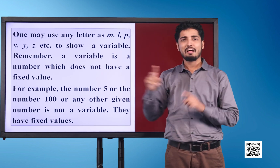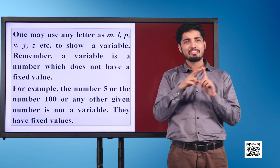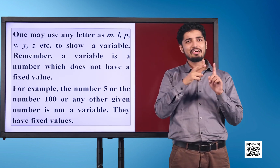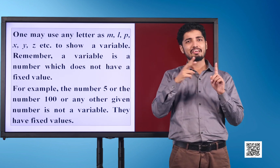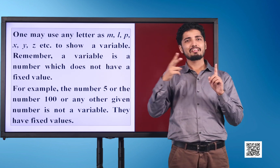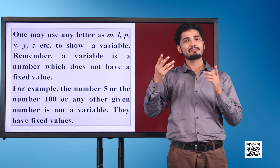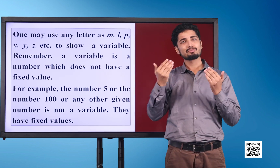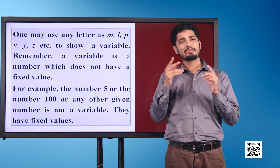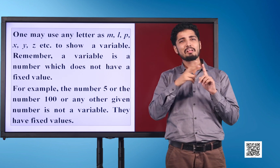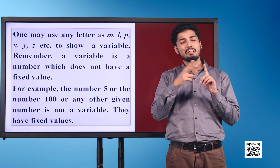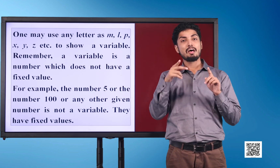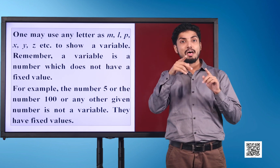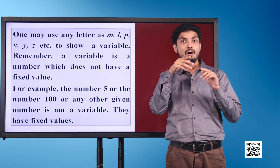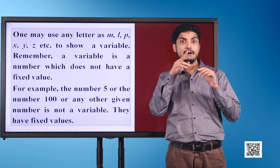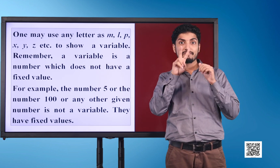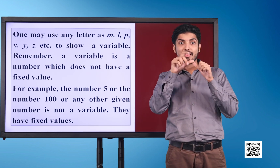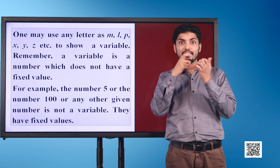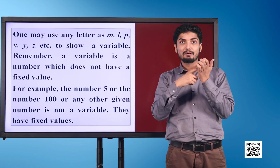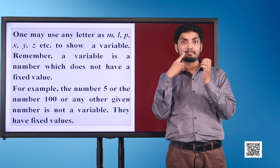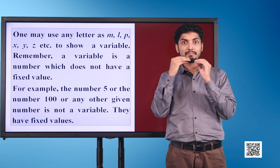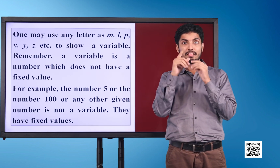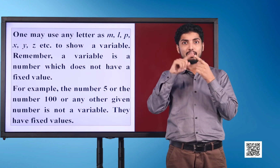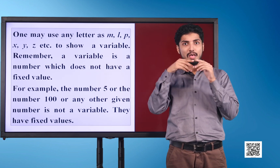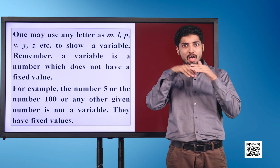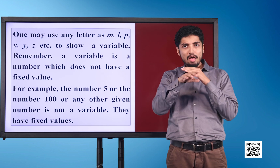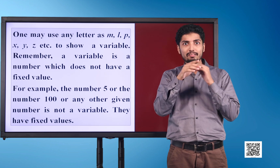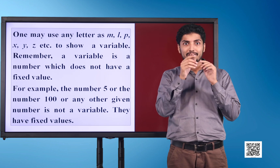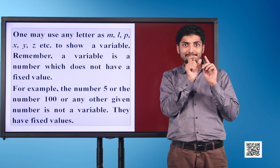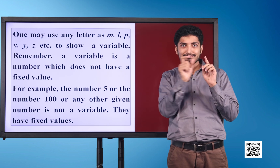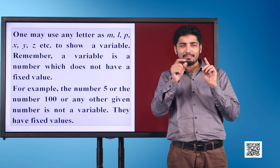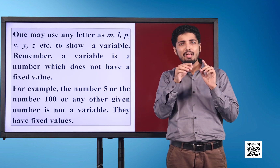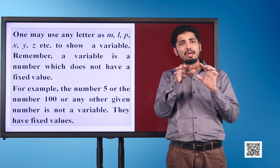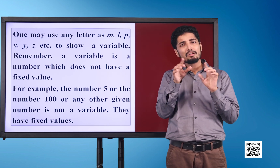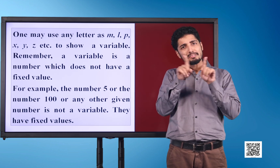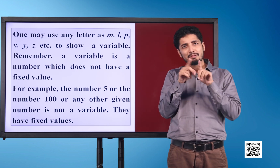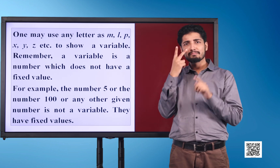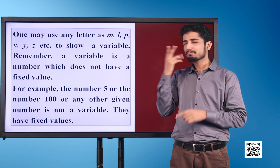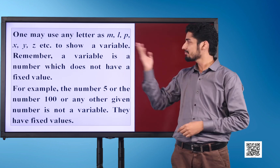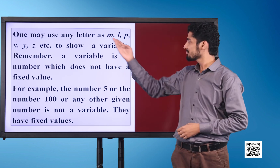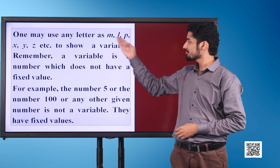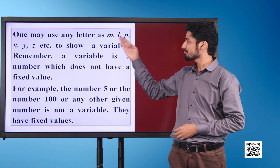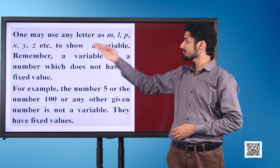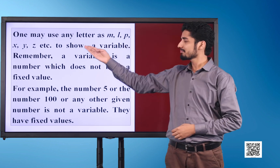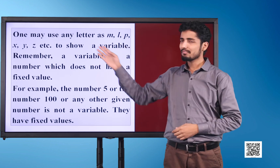variable. Remember, a variable is a number which does not have a fixed